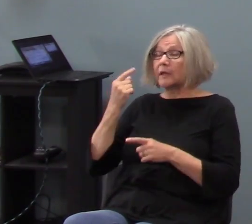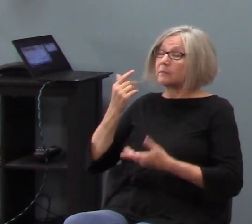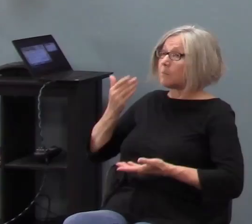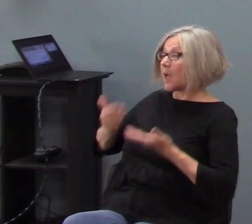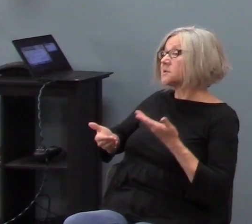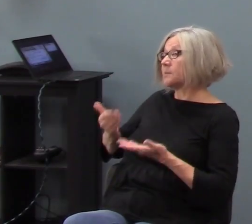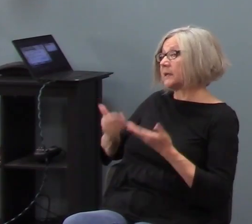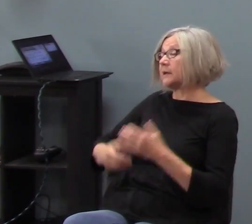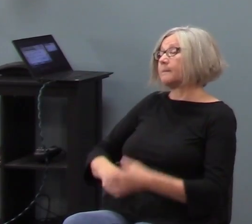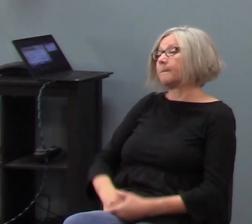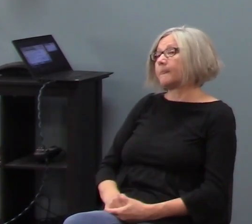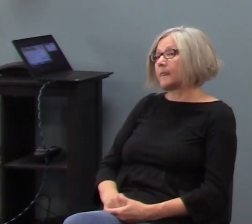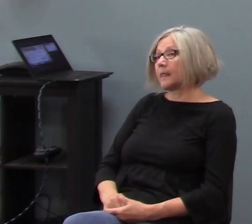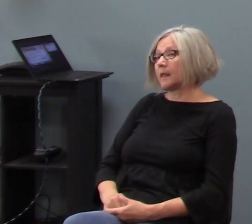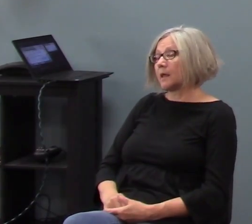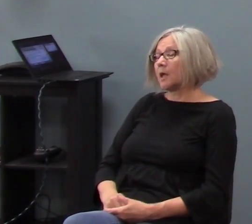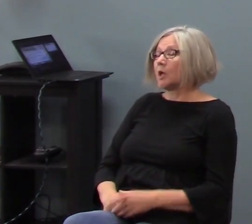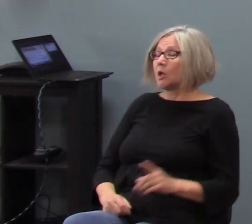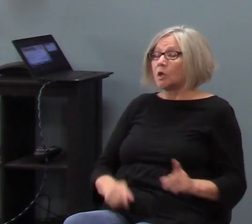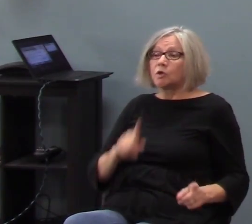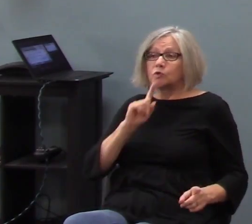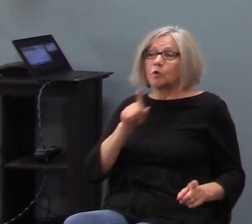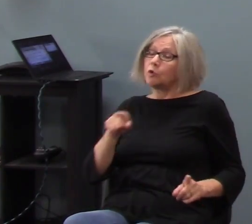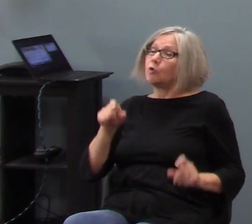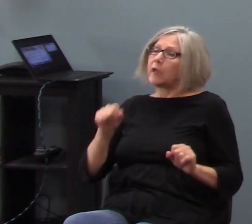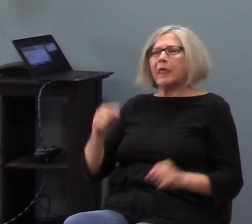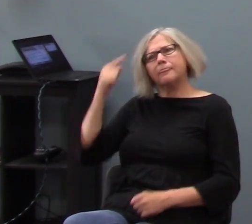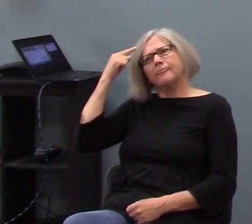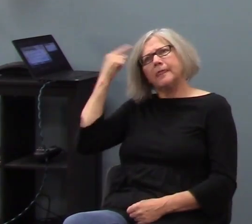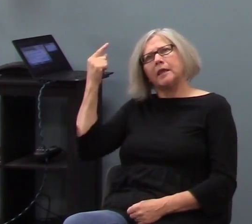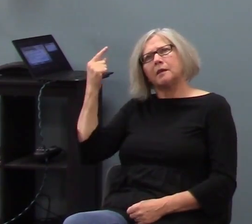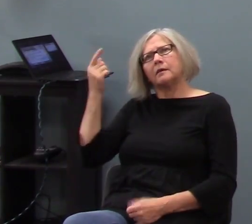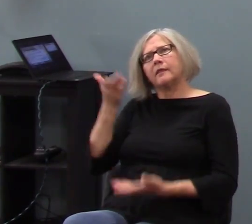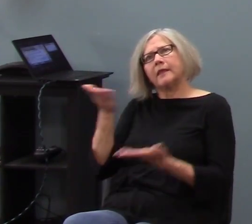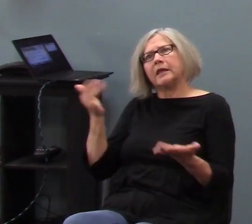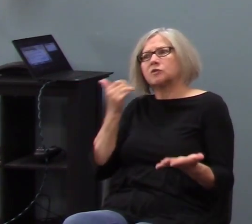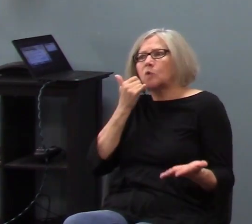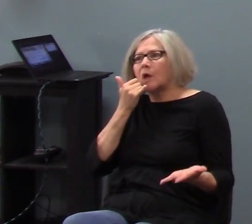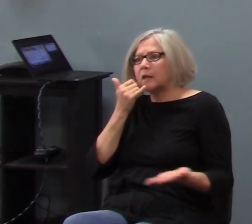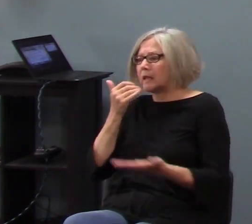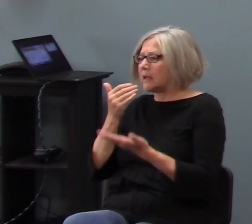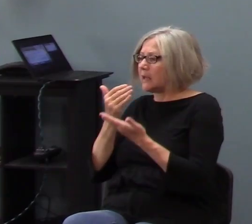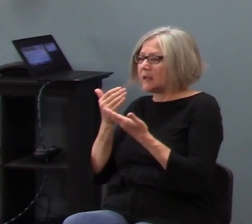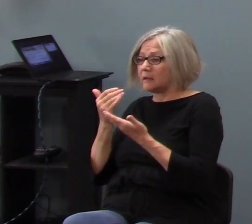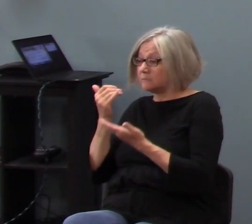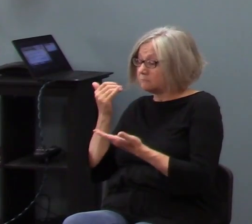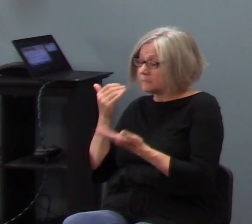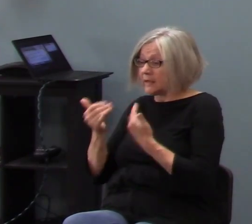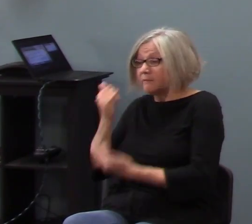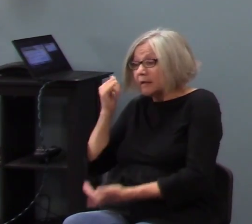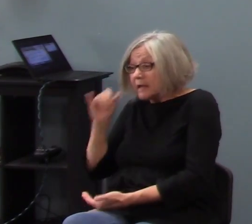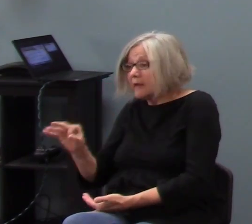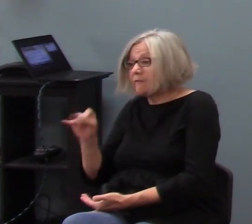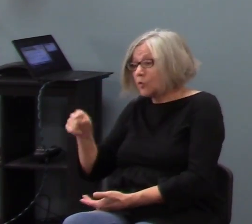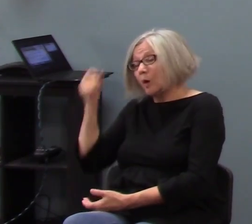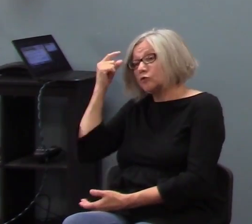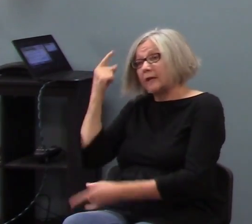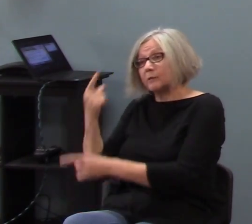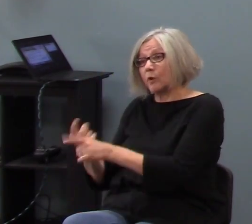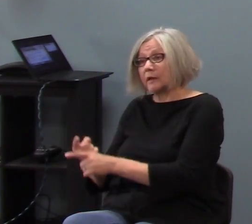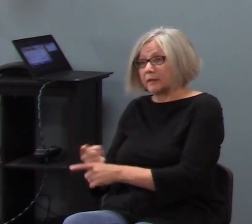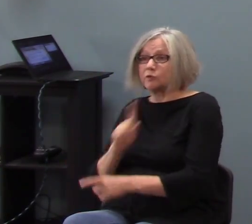Possibly. Somebody. But that's true. You can just think things that are wrong even if you understand them correctly. That is very true.